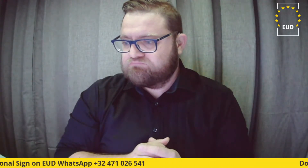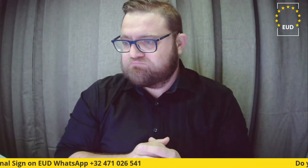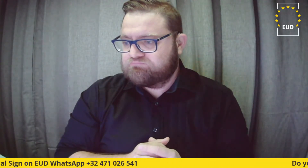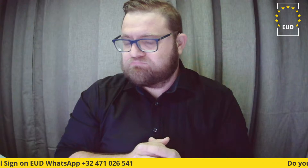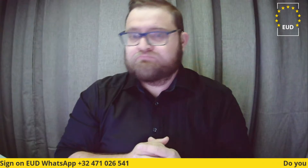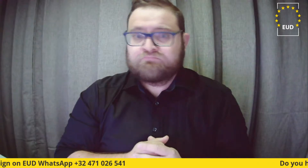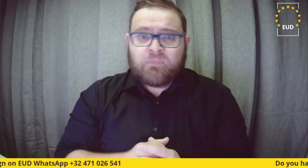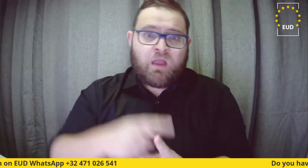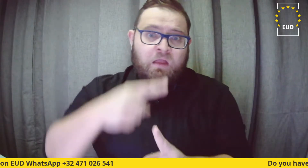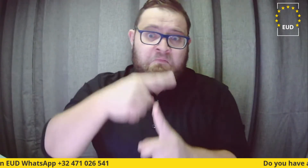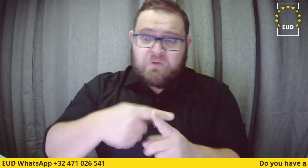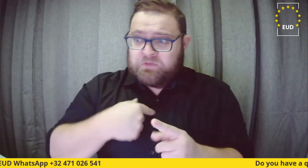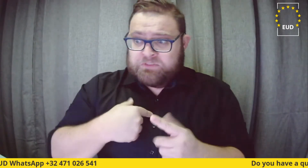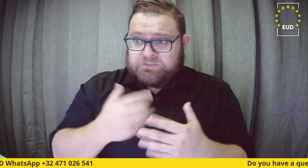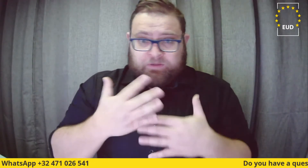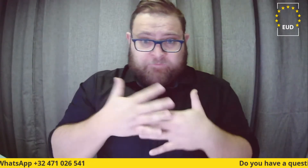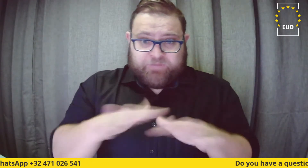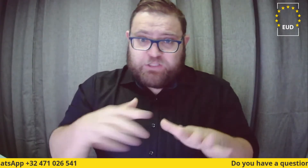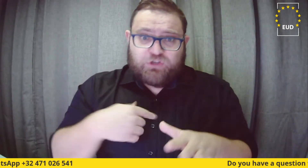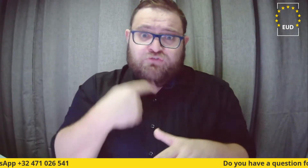and how these interpreters should be selected.